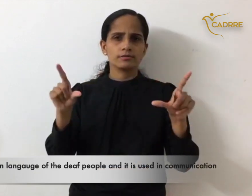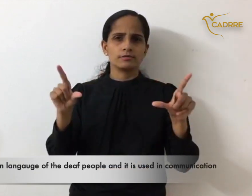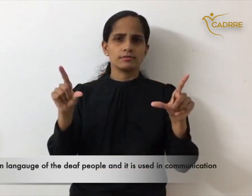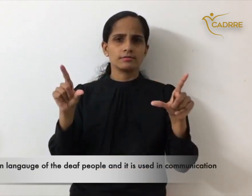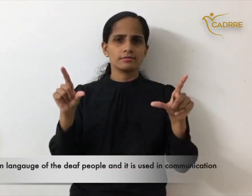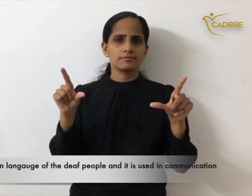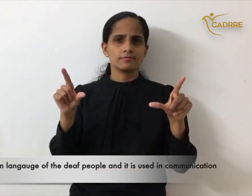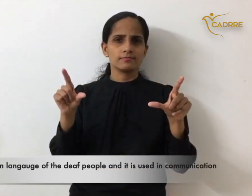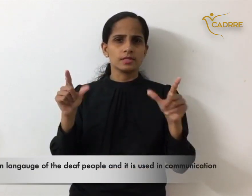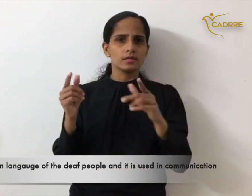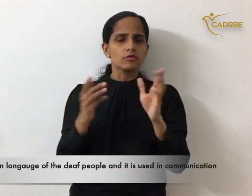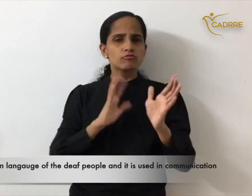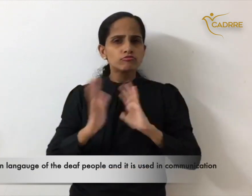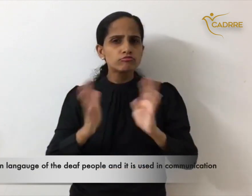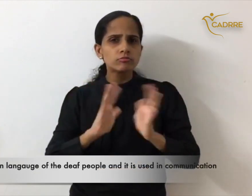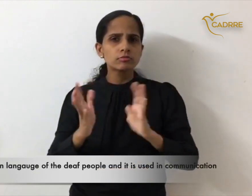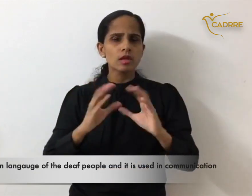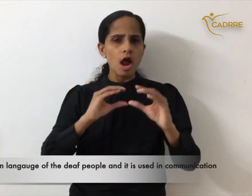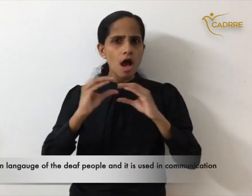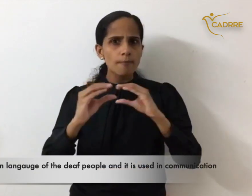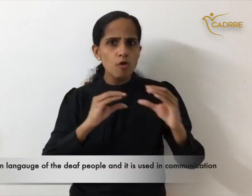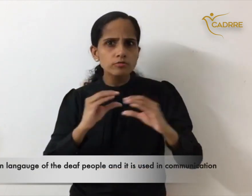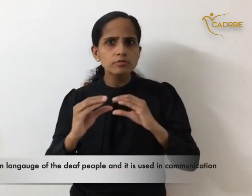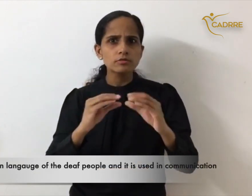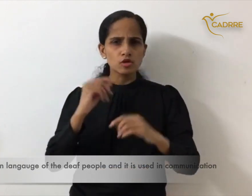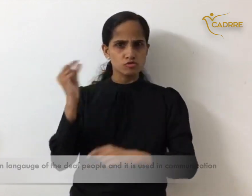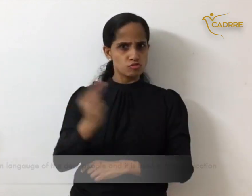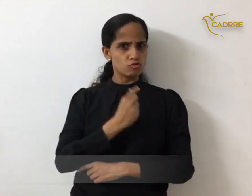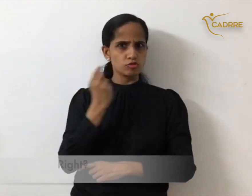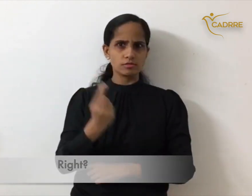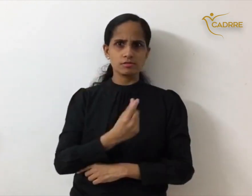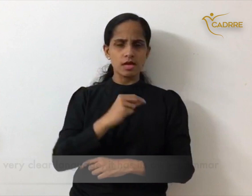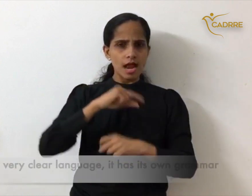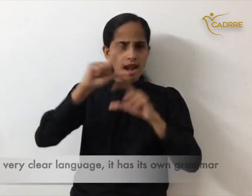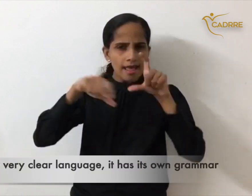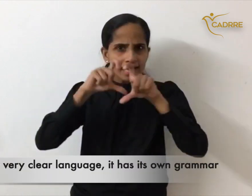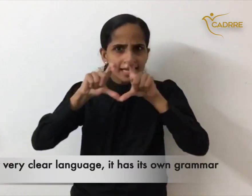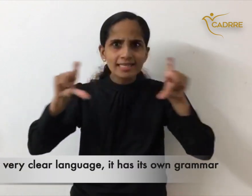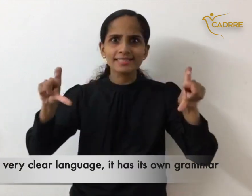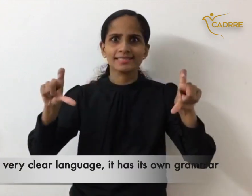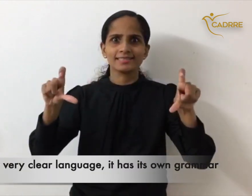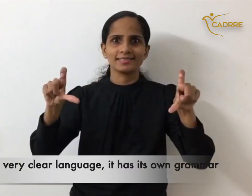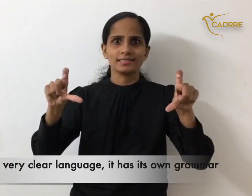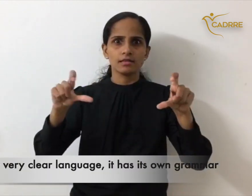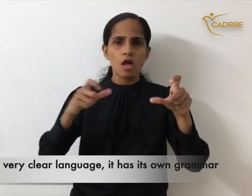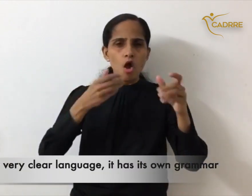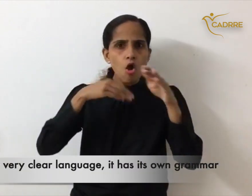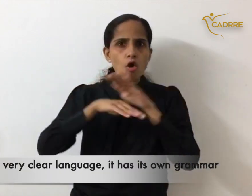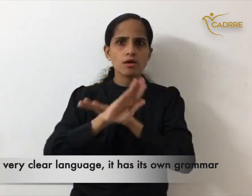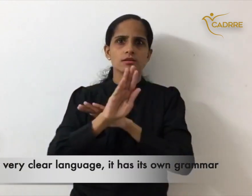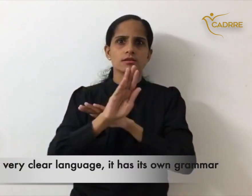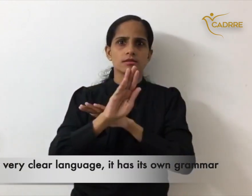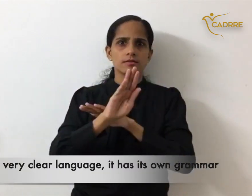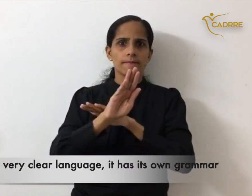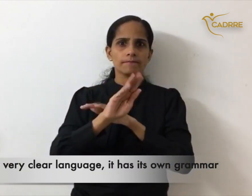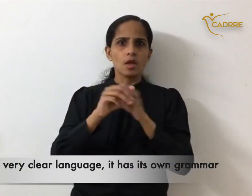deaf people and it is used in communication, right? It is a very